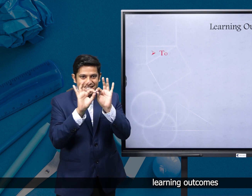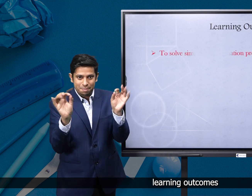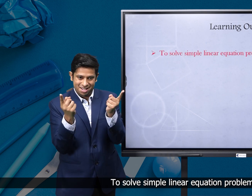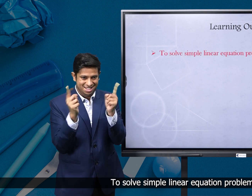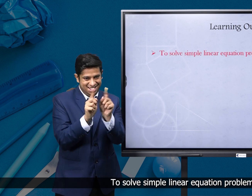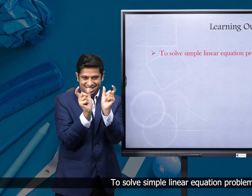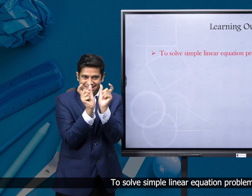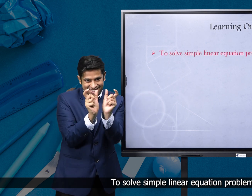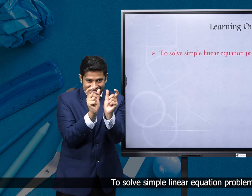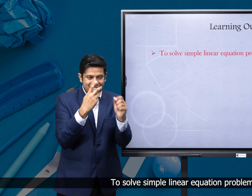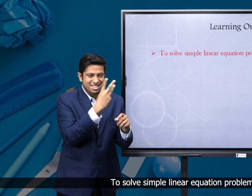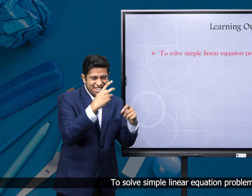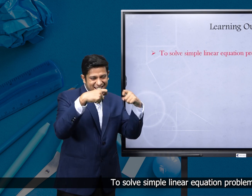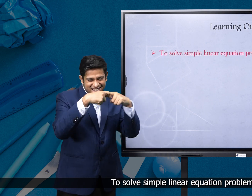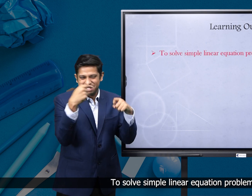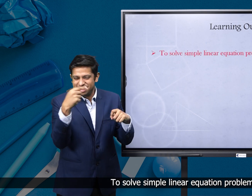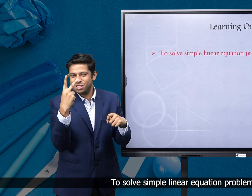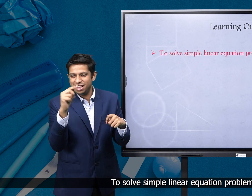To solve simple linear equation problems,